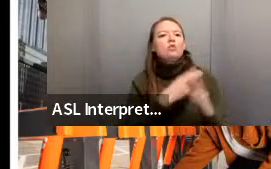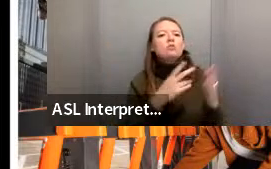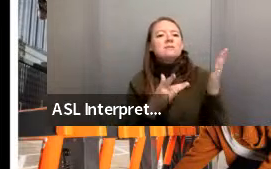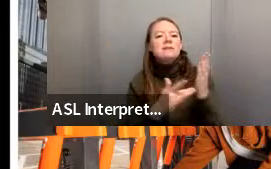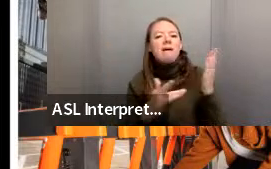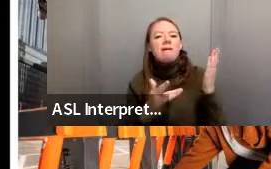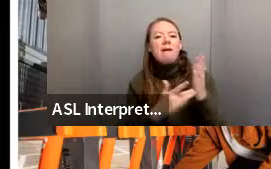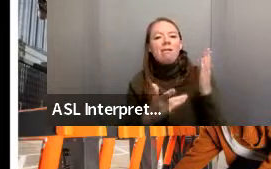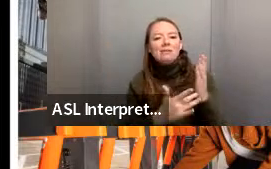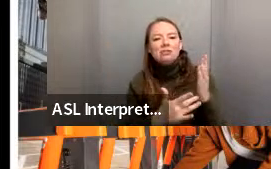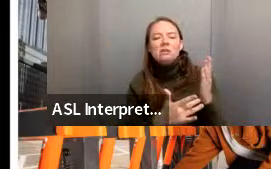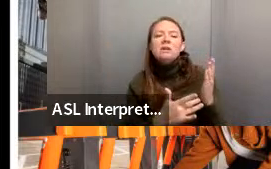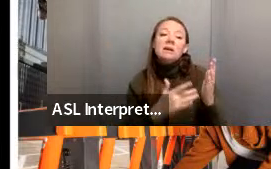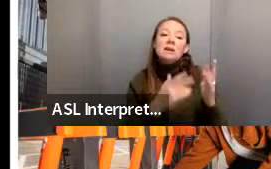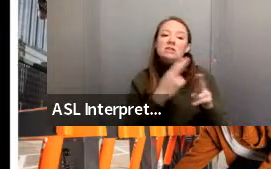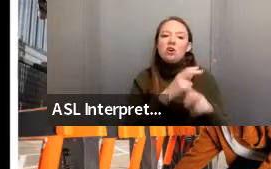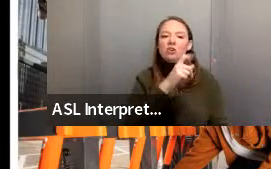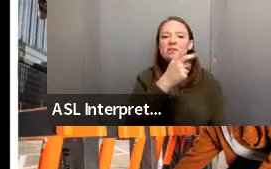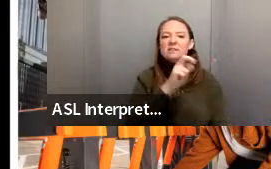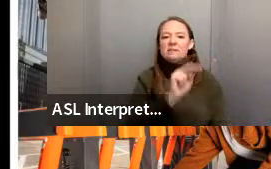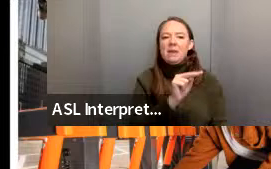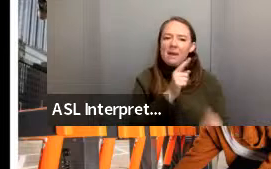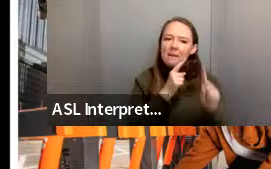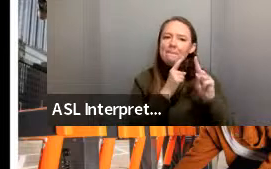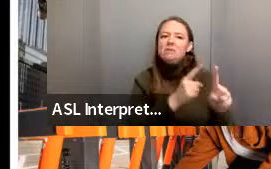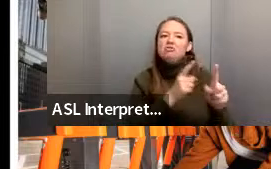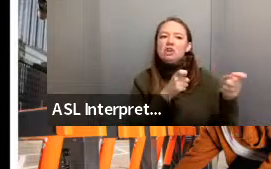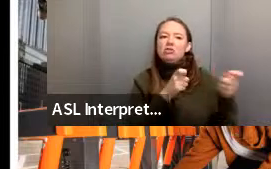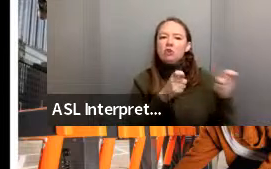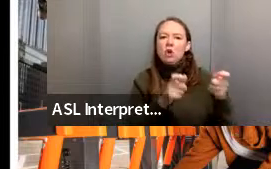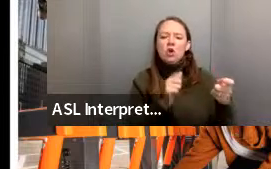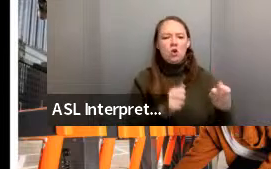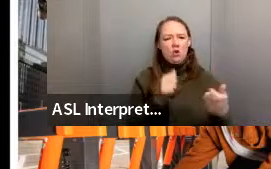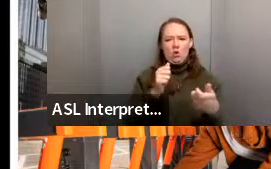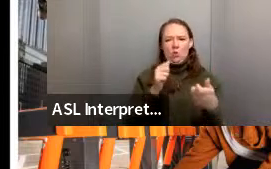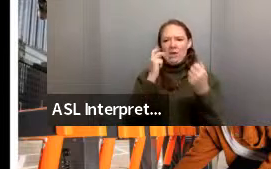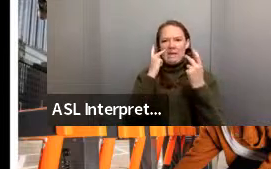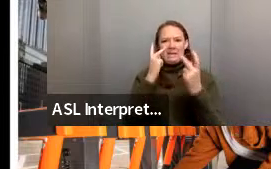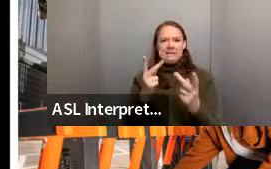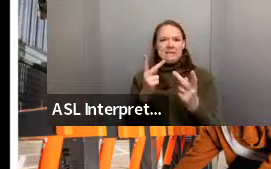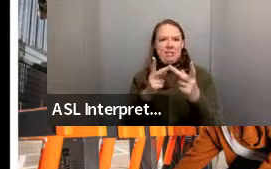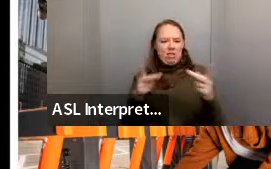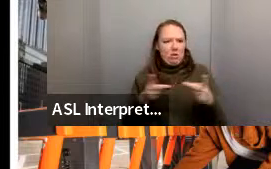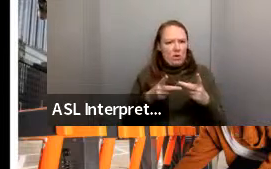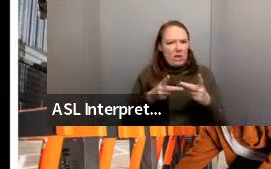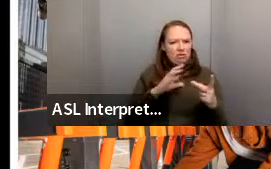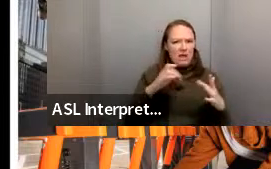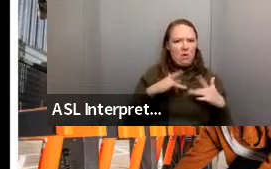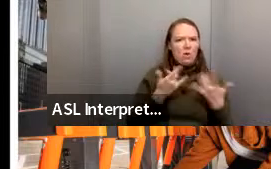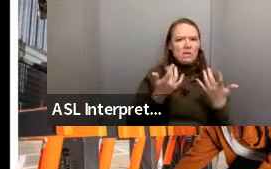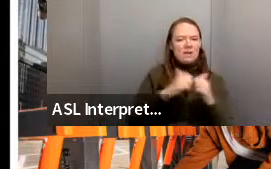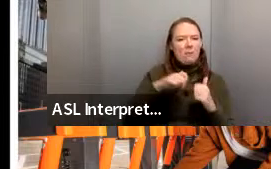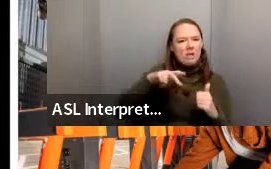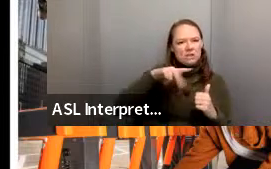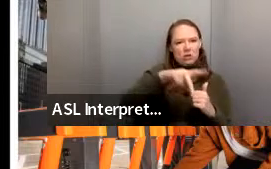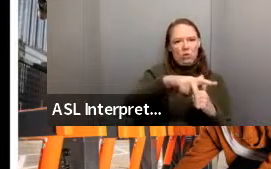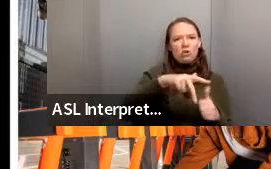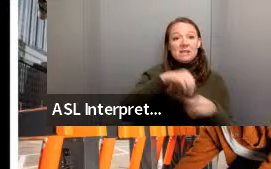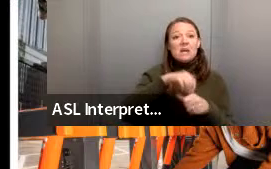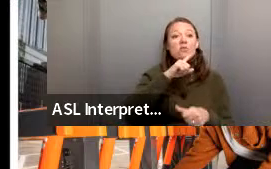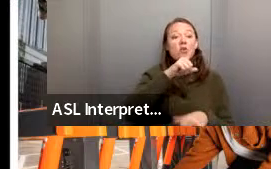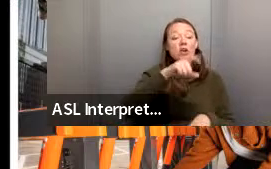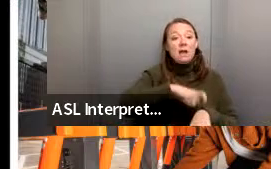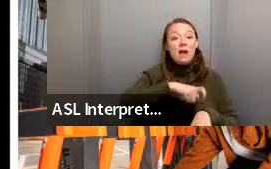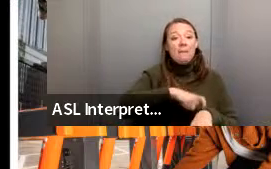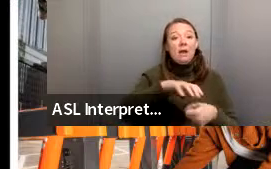SPIN Mission Control. This enables us to see the location and status of all of our scooters in real time, and local eyes on the